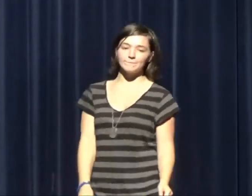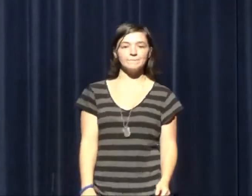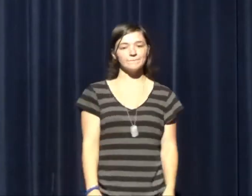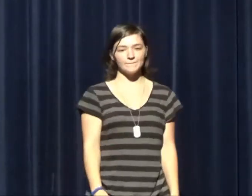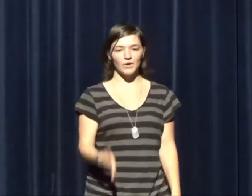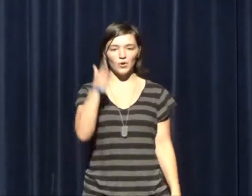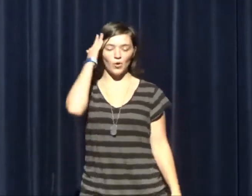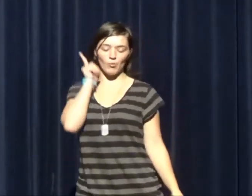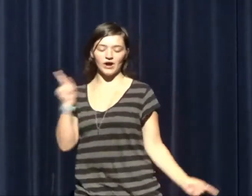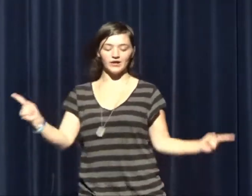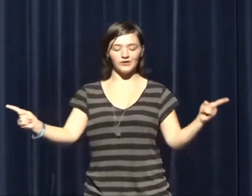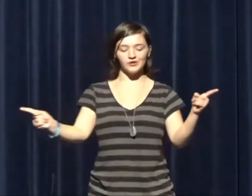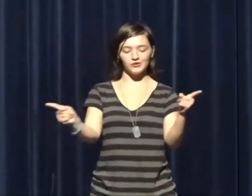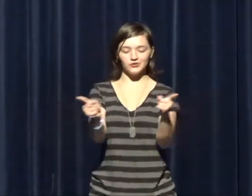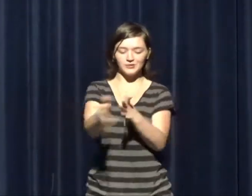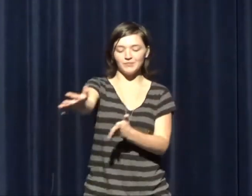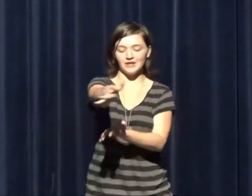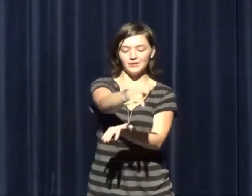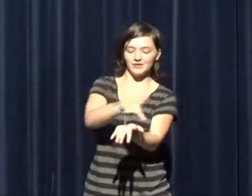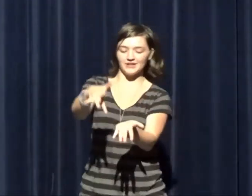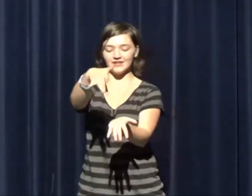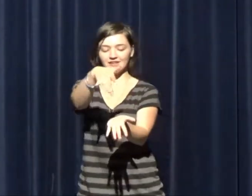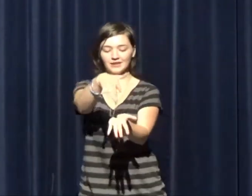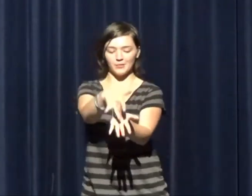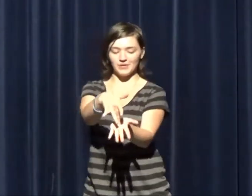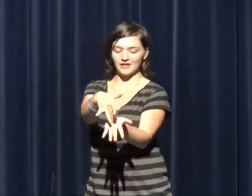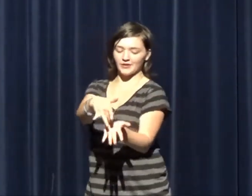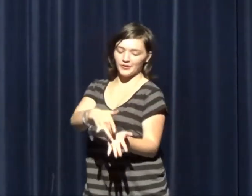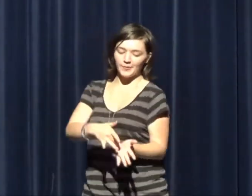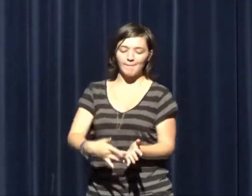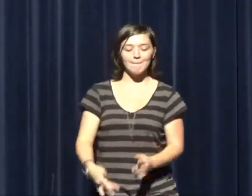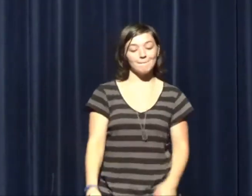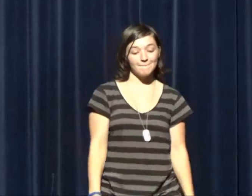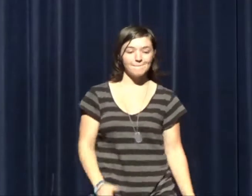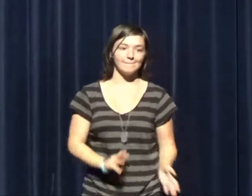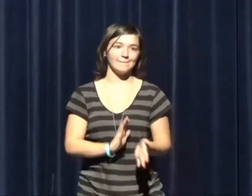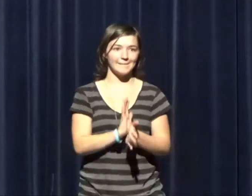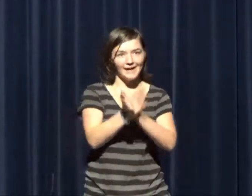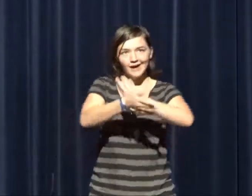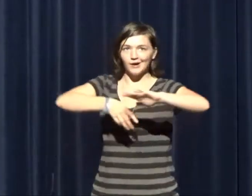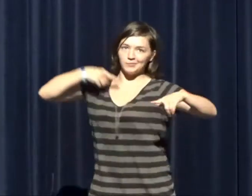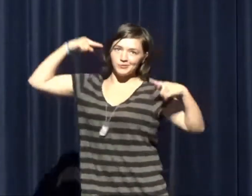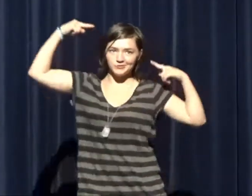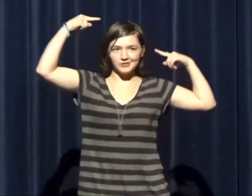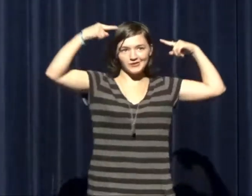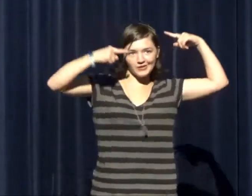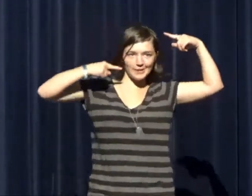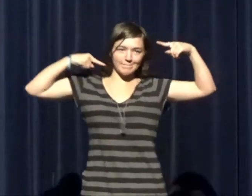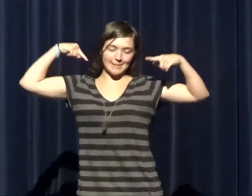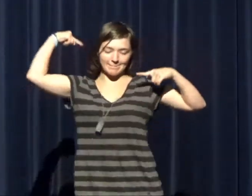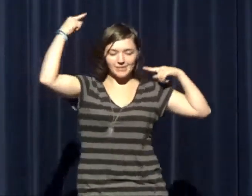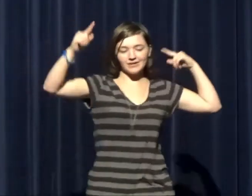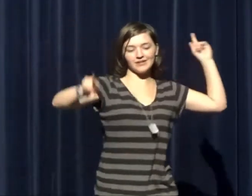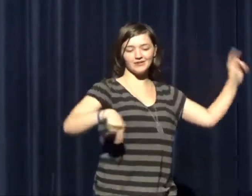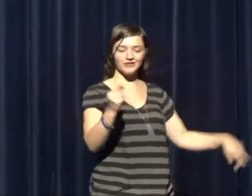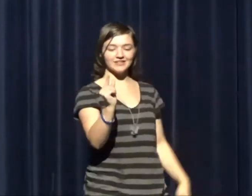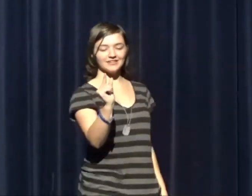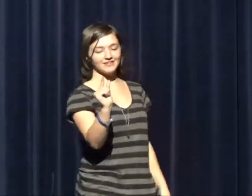Baby, why don't you just meet me in the middle I'm losing my mind just a